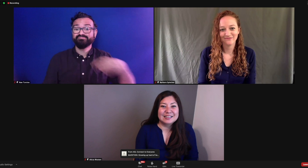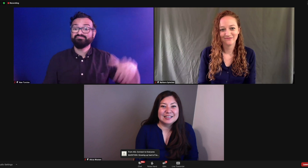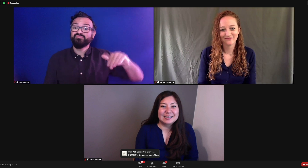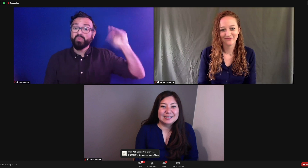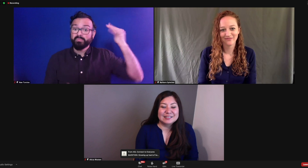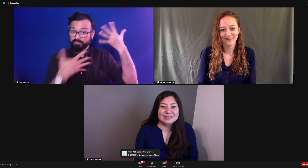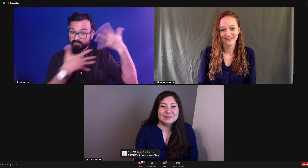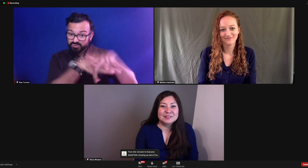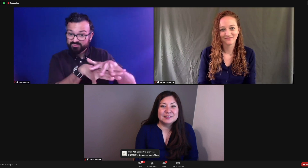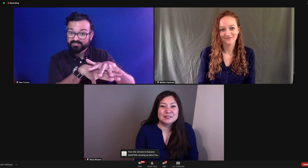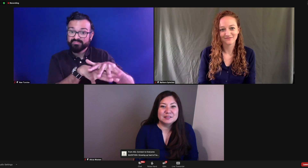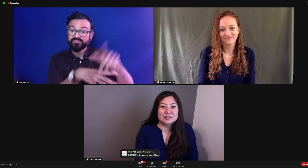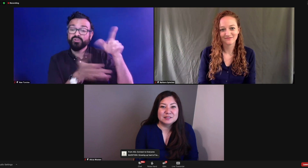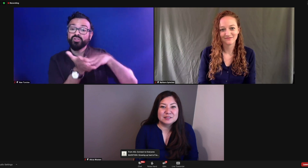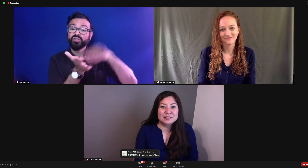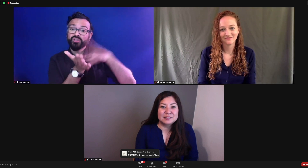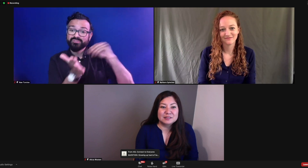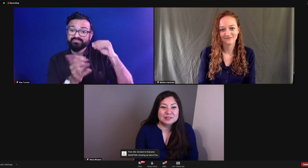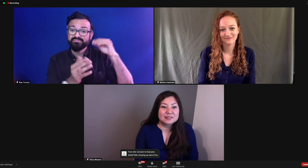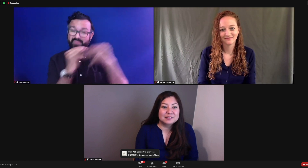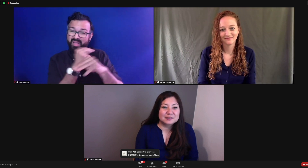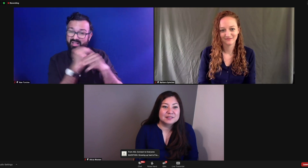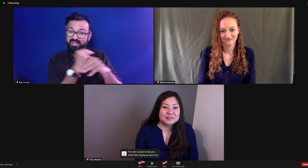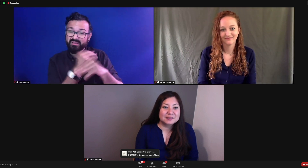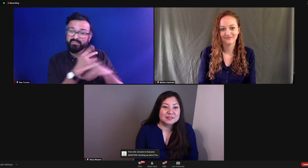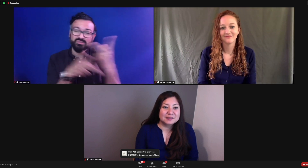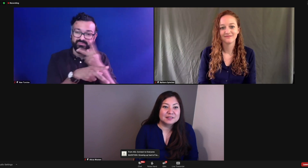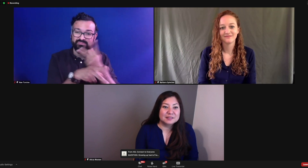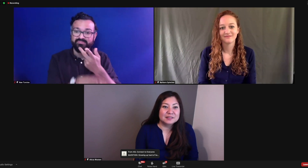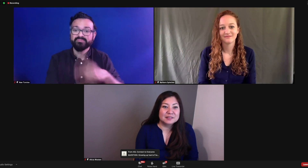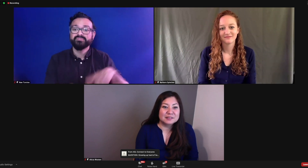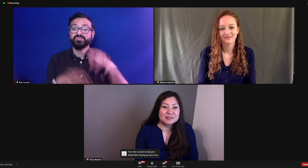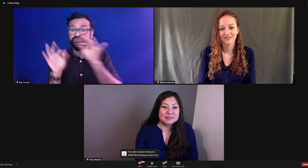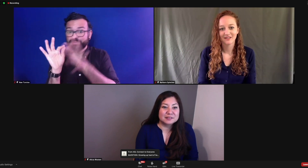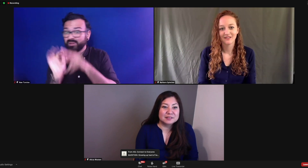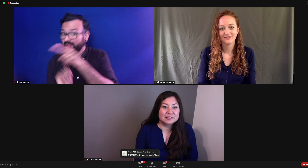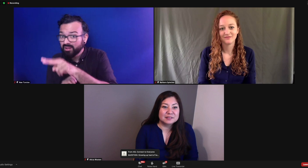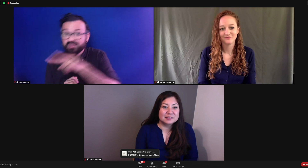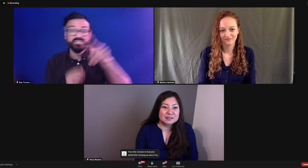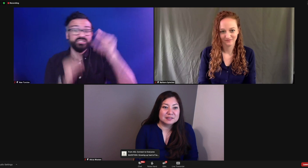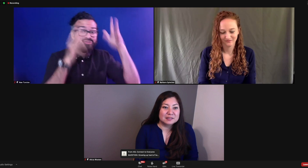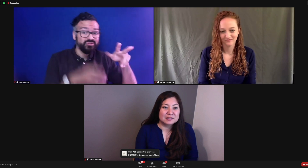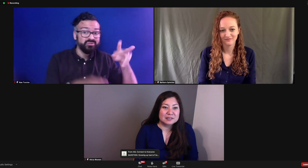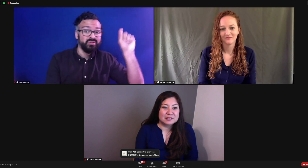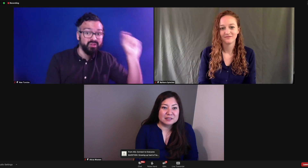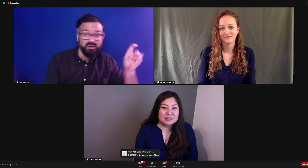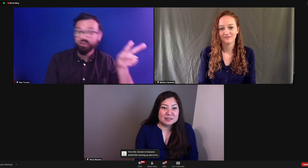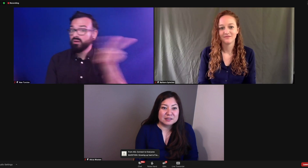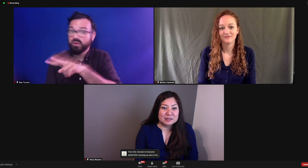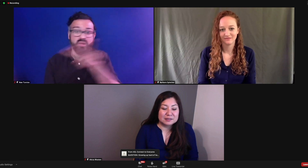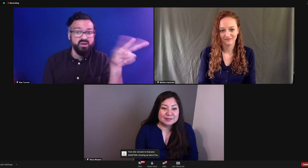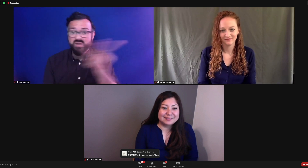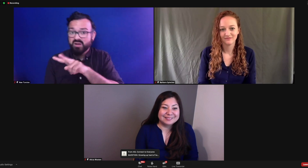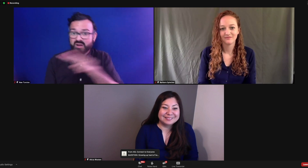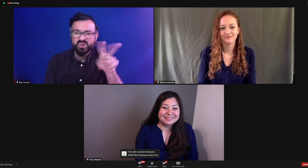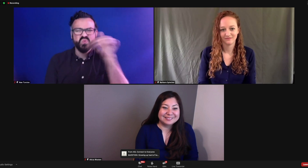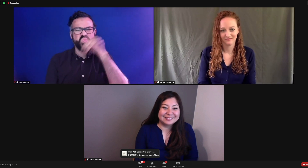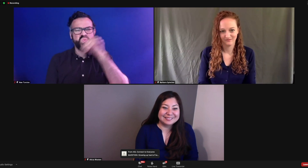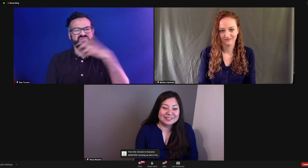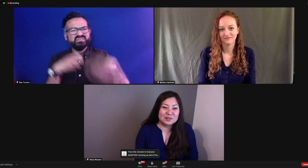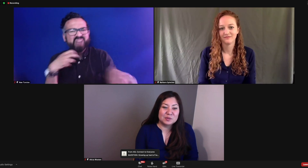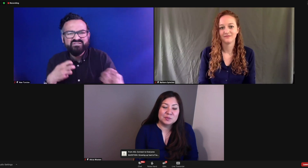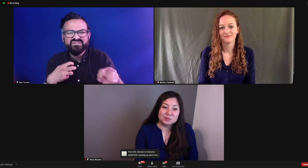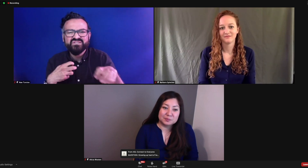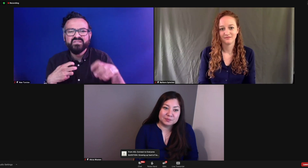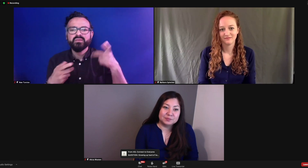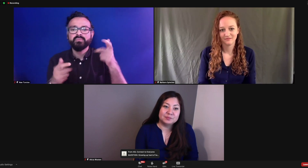1 to 5, 5 to 1 hand-shaped stories. It is very possible. But doing something, spur